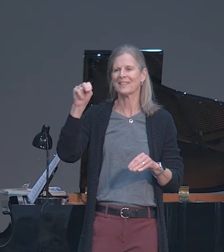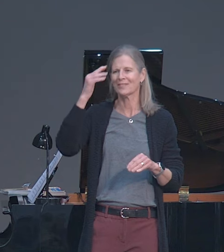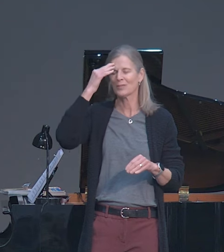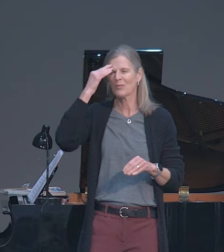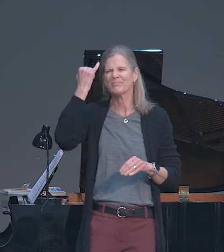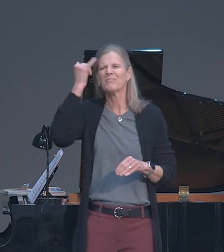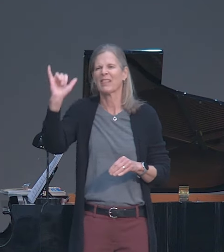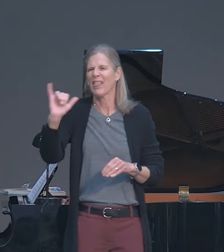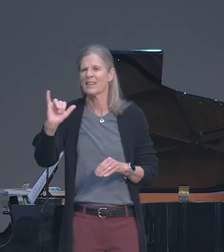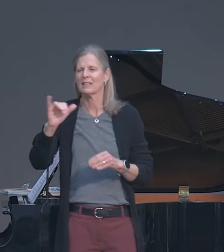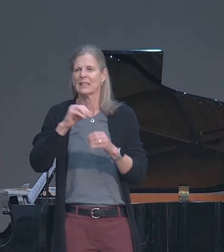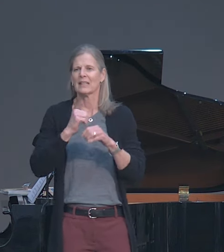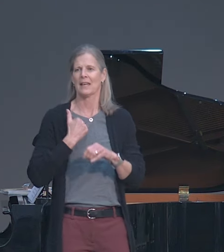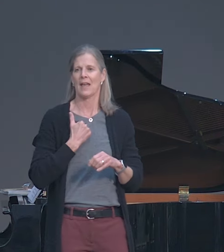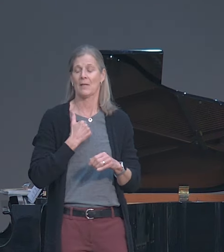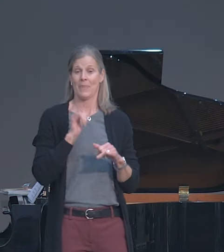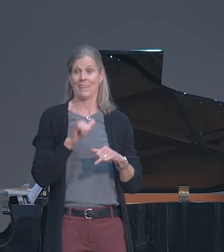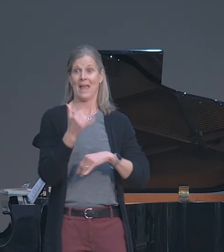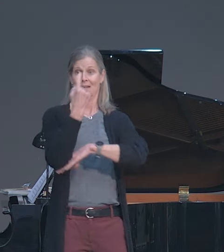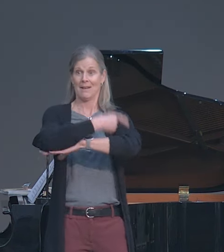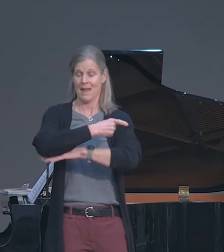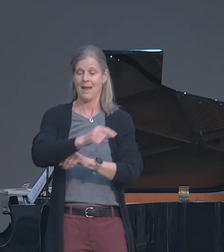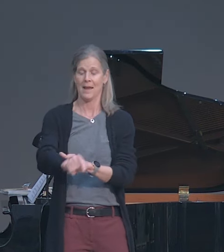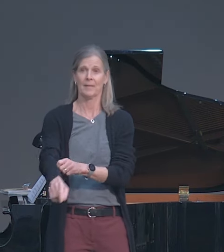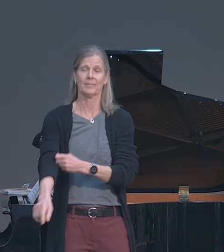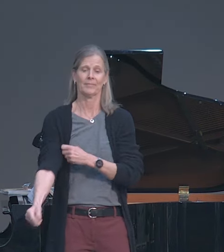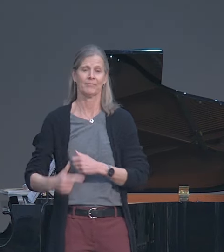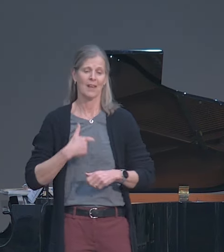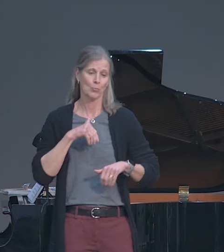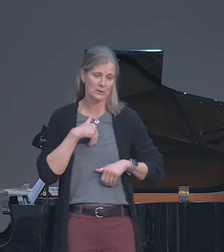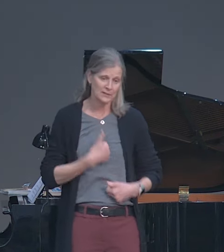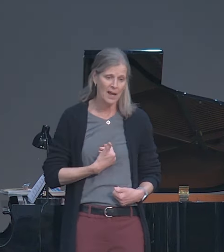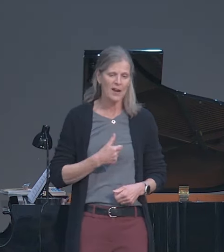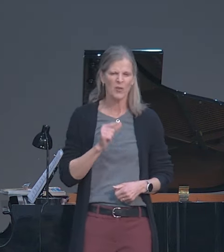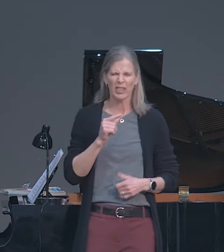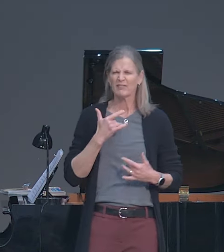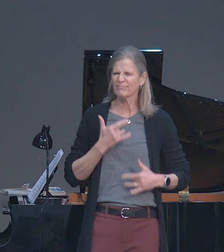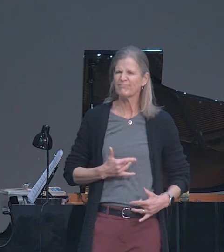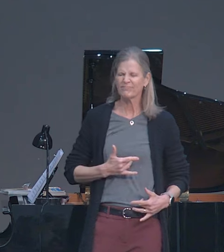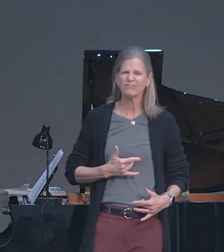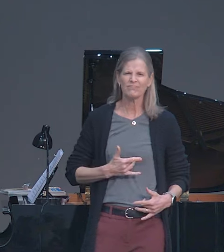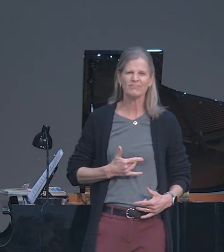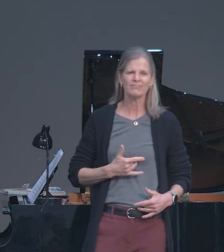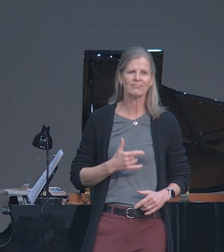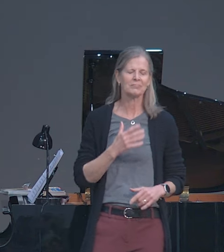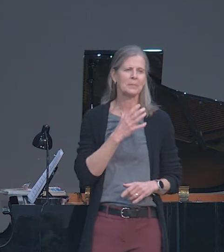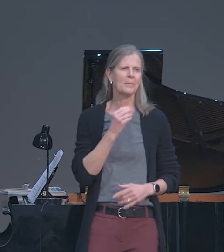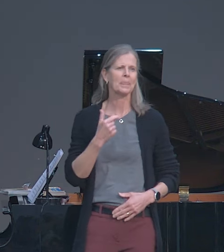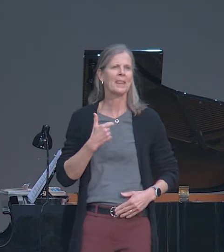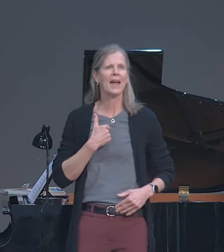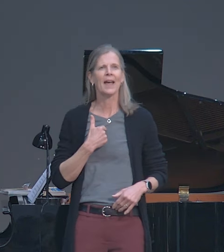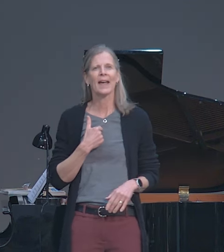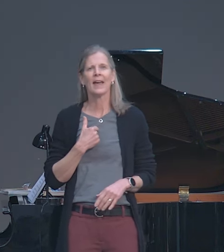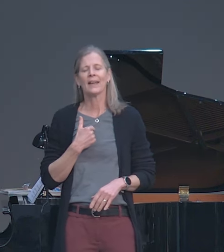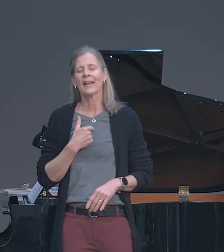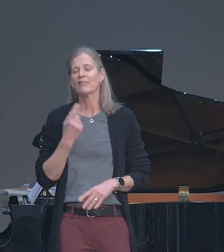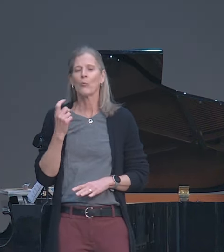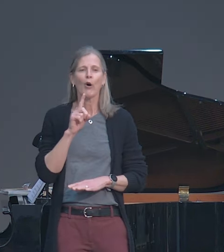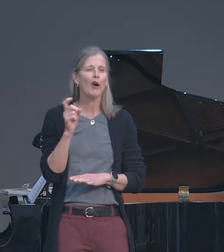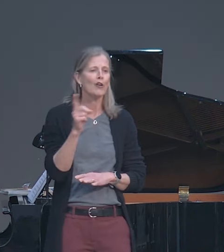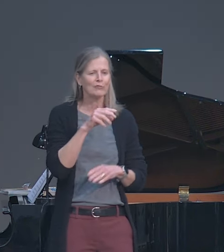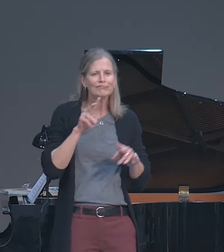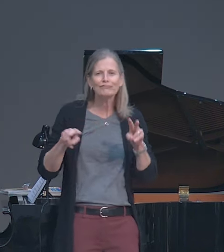Institute. And on this particular day, I was tired, I was a little discouraged, and I was just kind of wandering